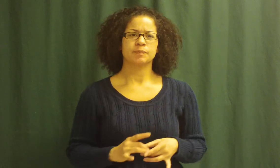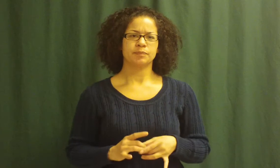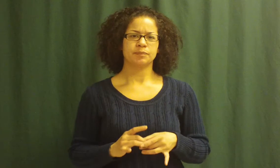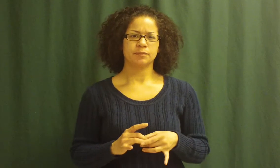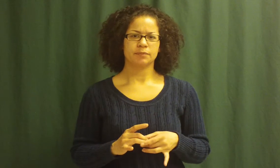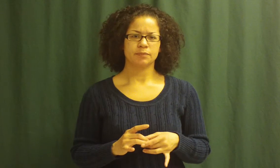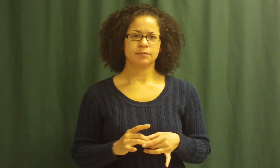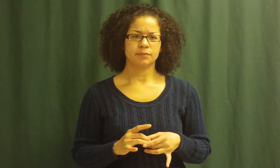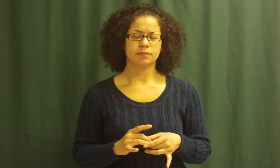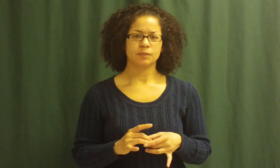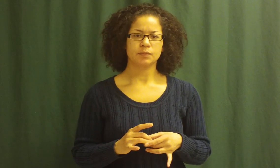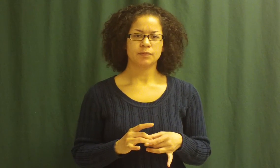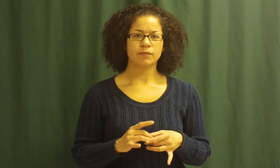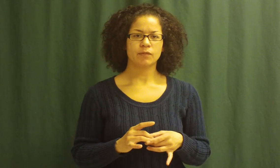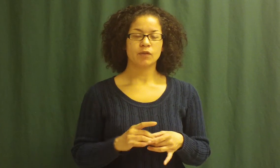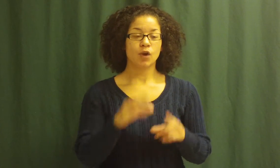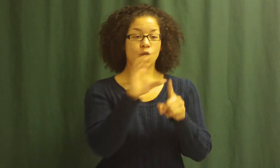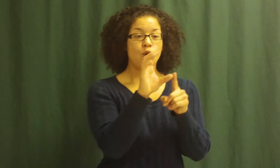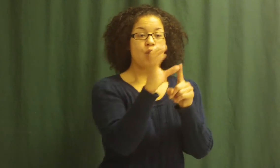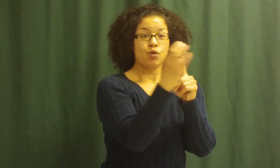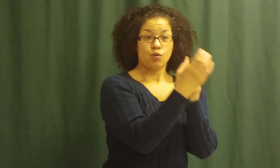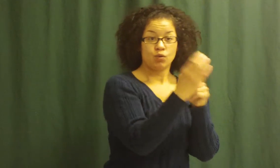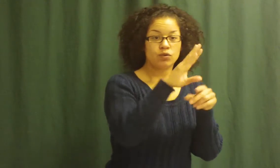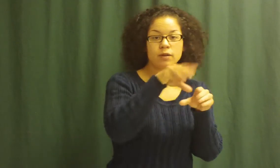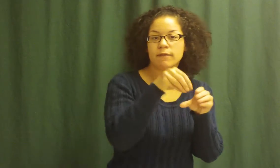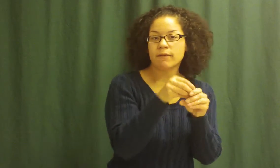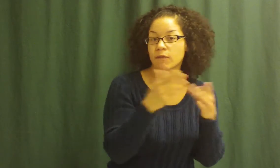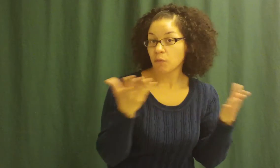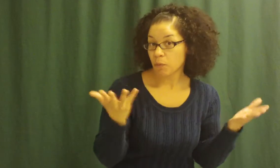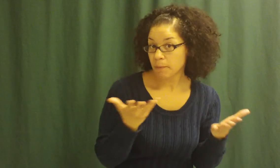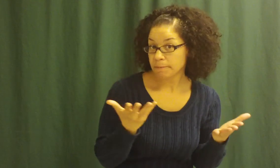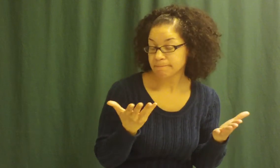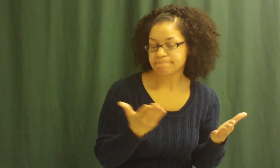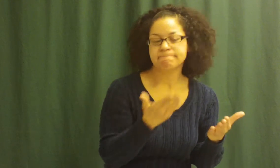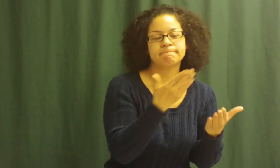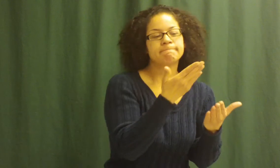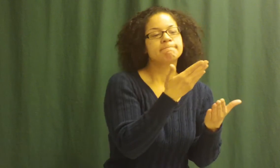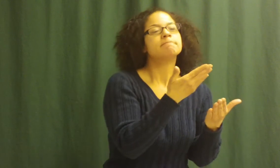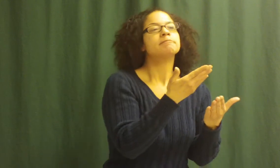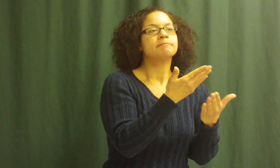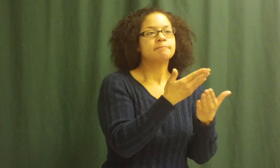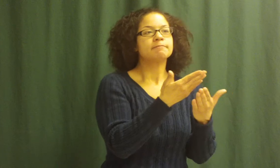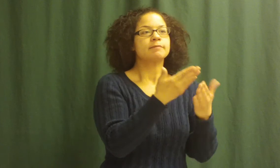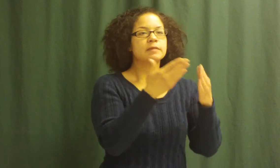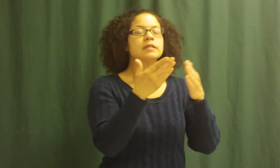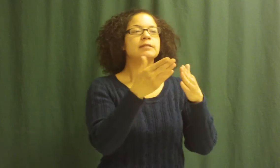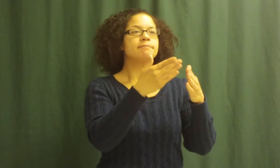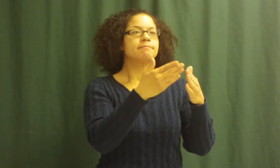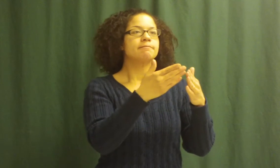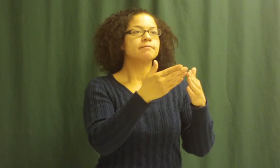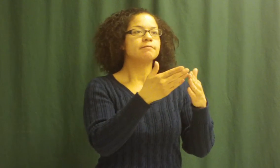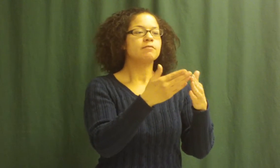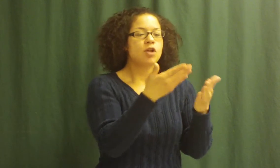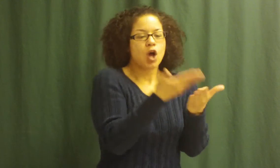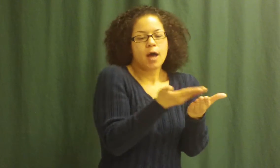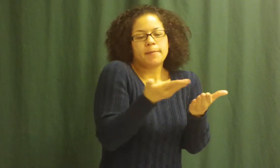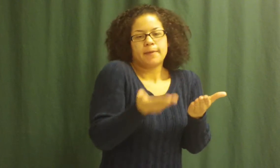A culture consists of the objects of a society, whereas a society consists of the